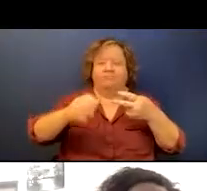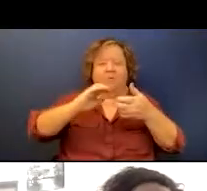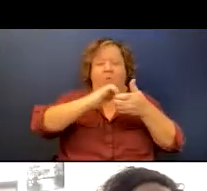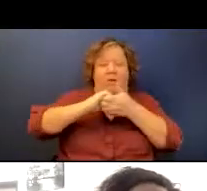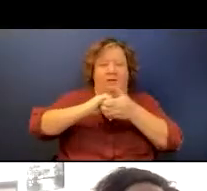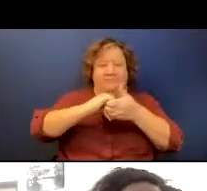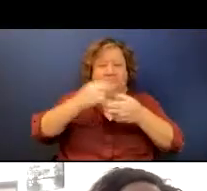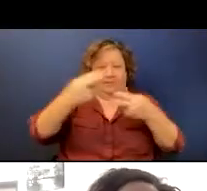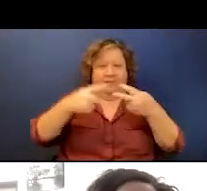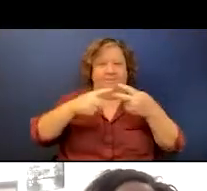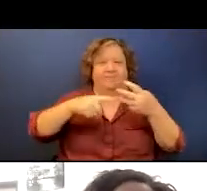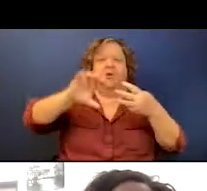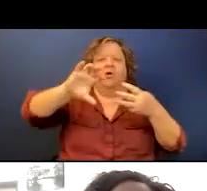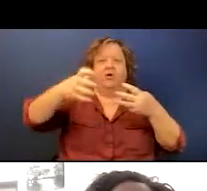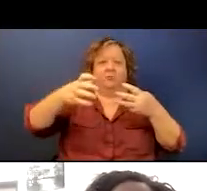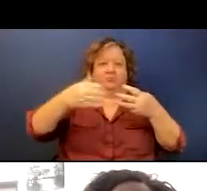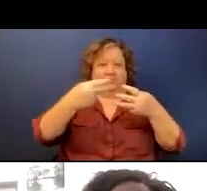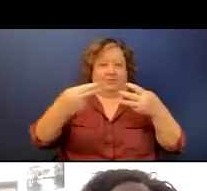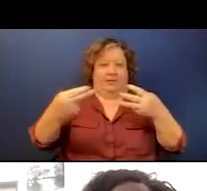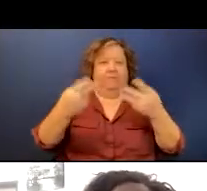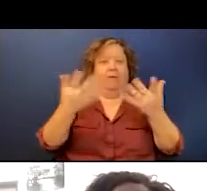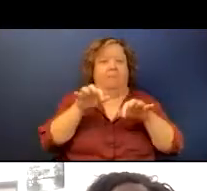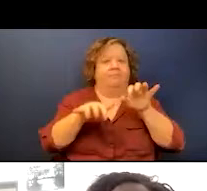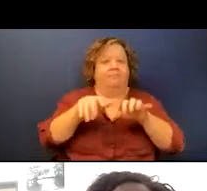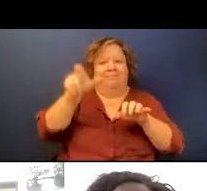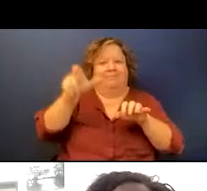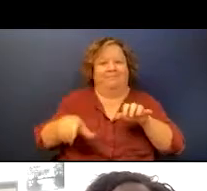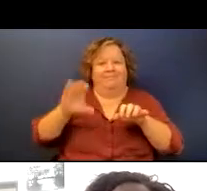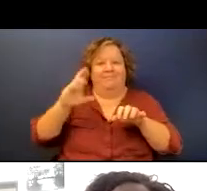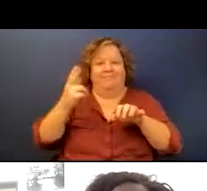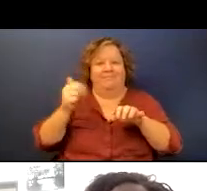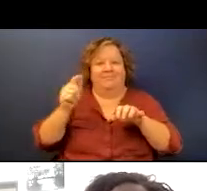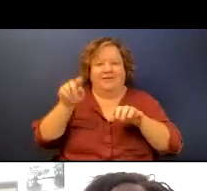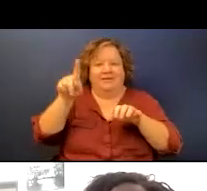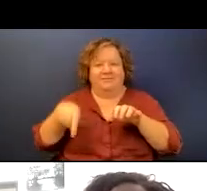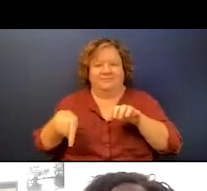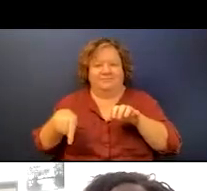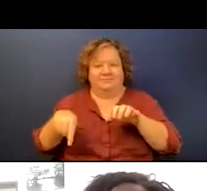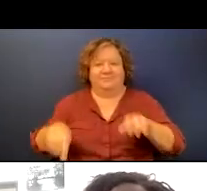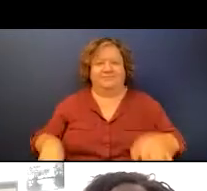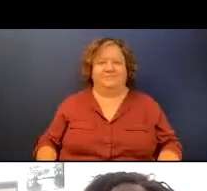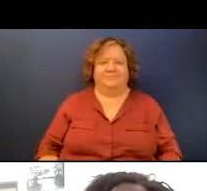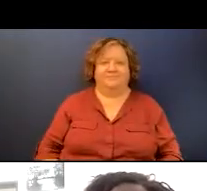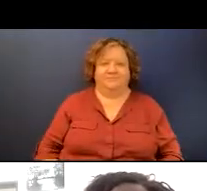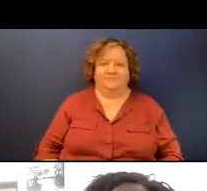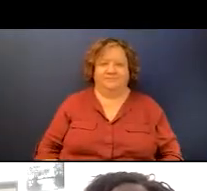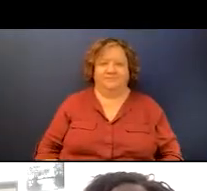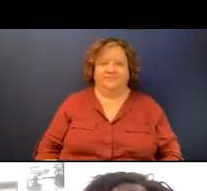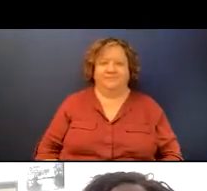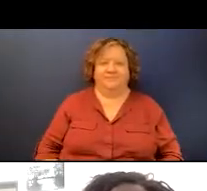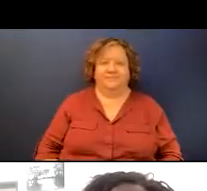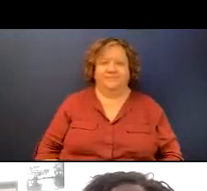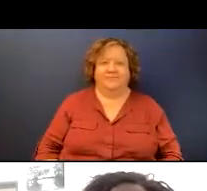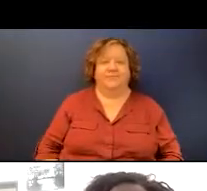like to ask a question, kindly add your questions in the chat box. To view the captioning in larger font or color, please refer to